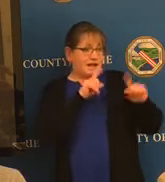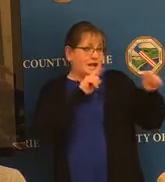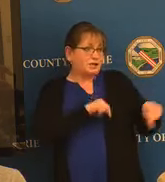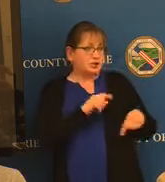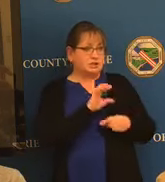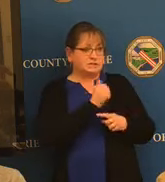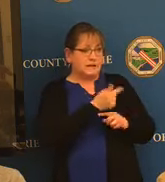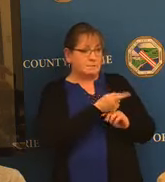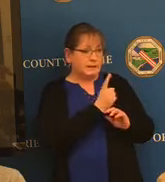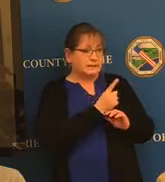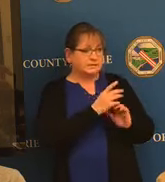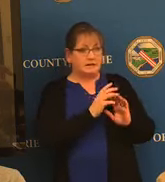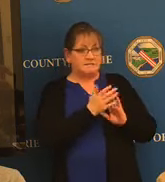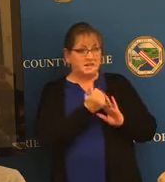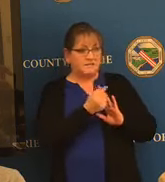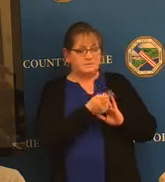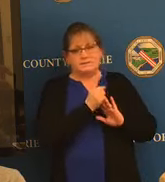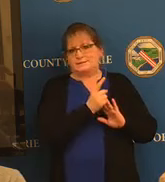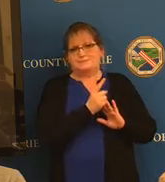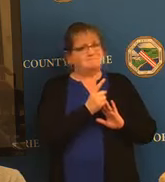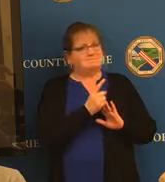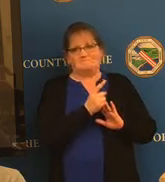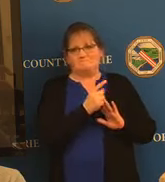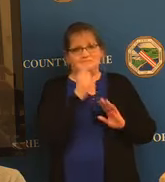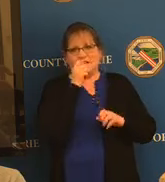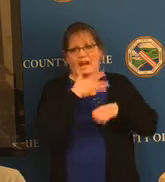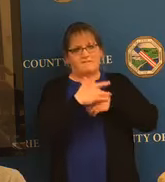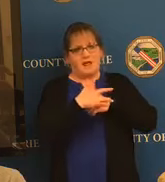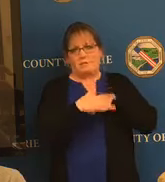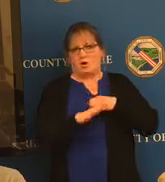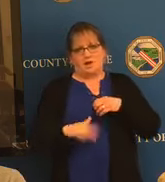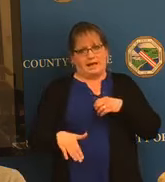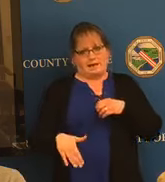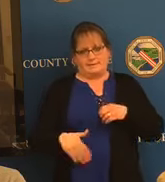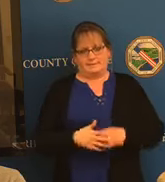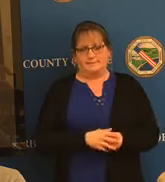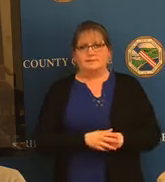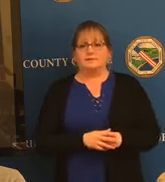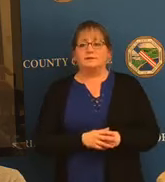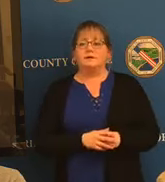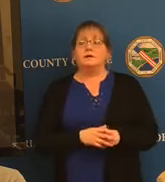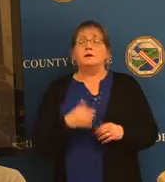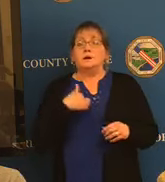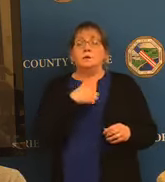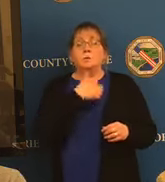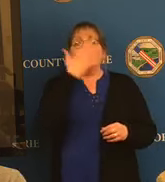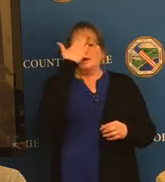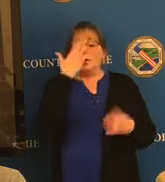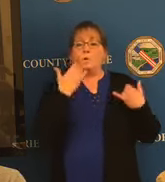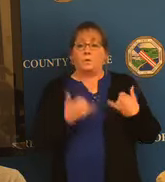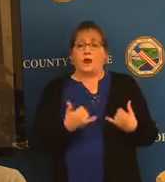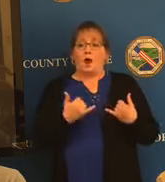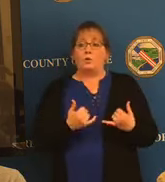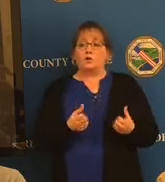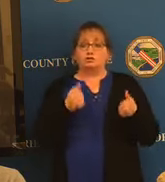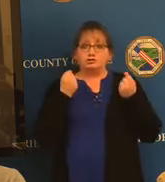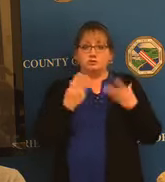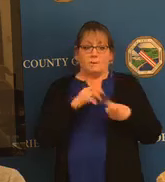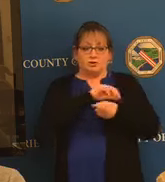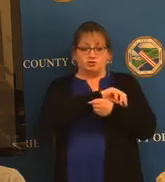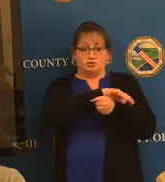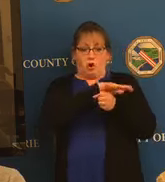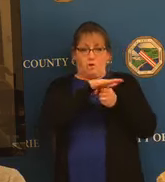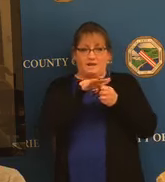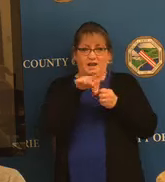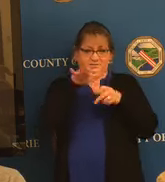or 15 minutes. Unfortunately, those tests are not available yet. However, what we know right now is that there is so much COVID-19